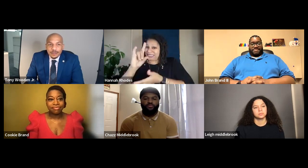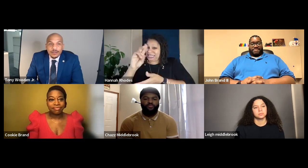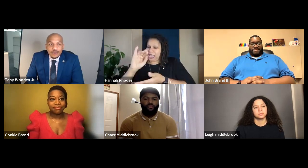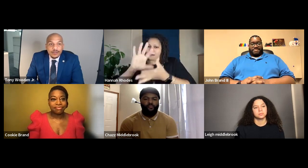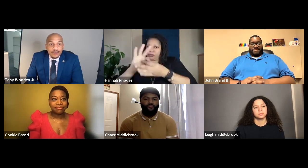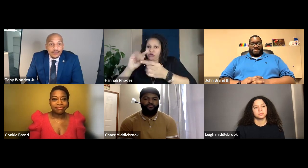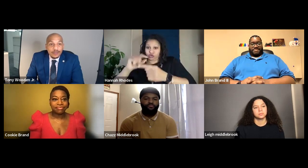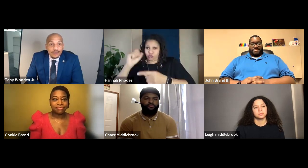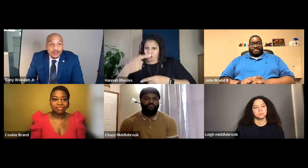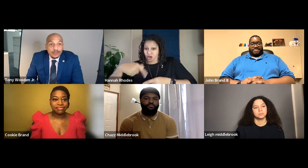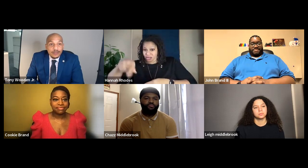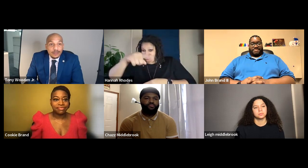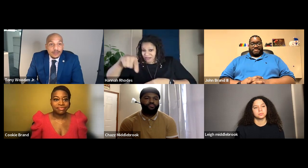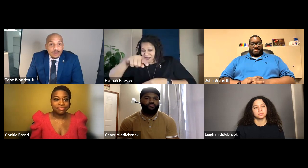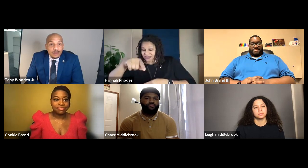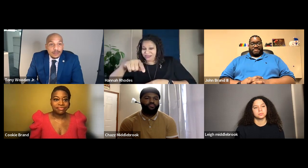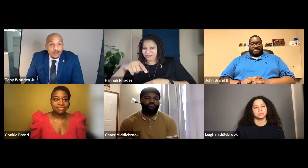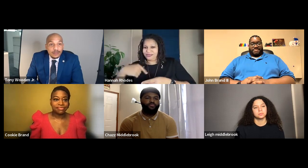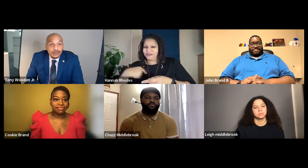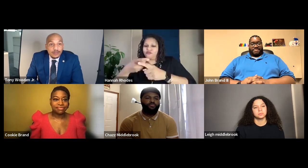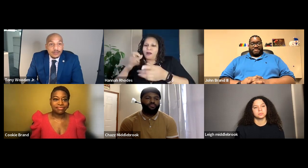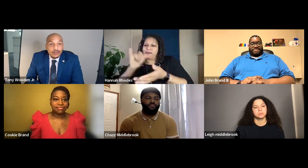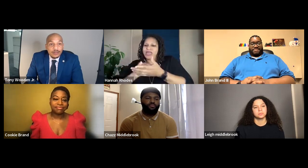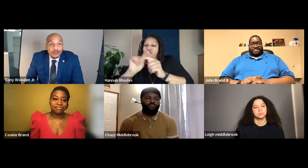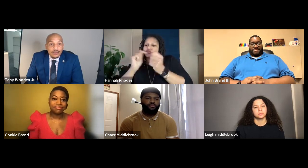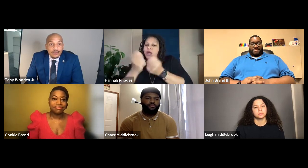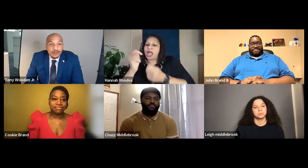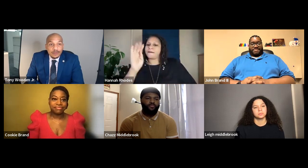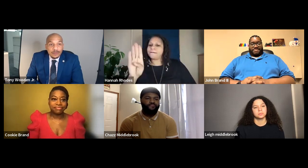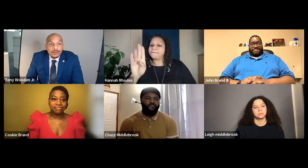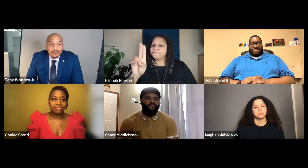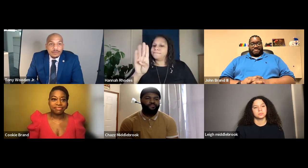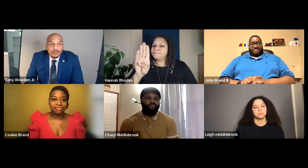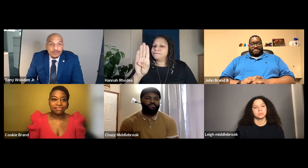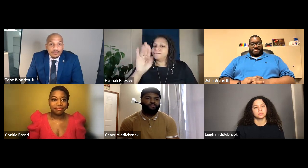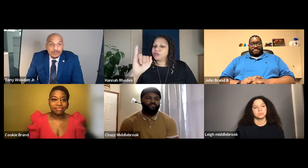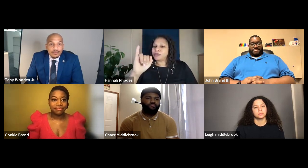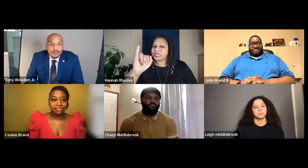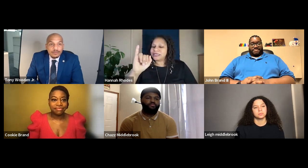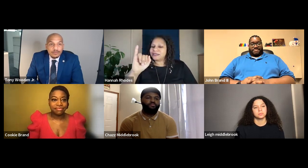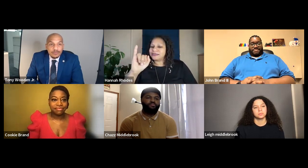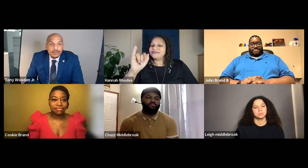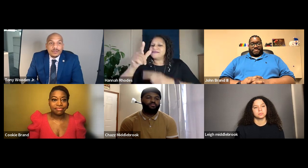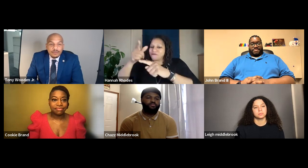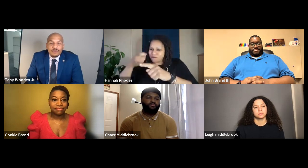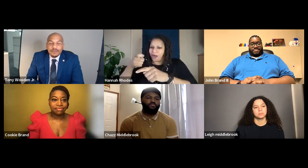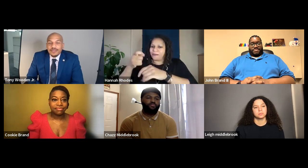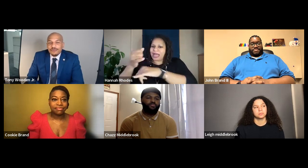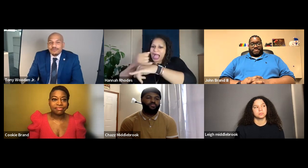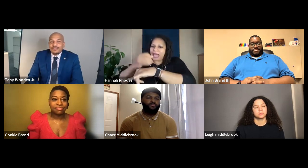the DNA testing to do that. And so maybe all of us will help motivate us from that specific tribe. And